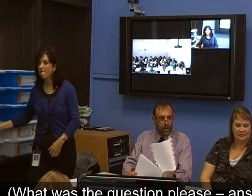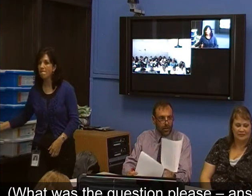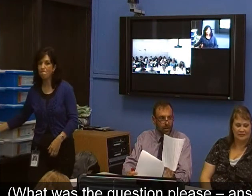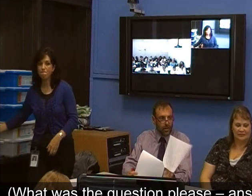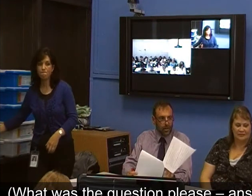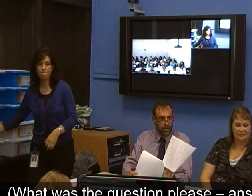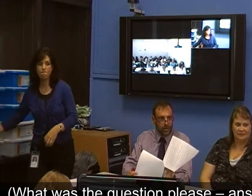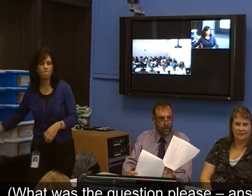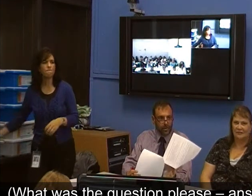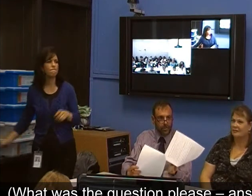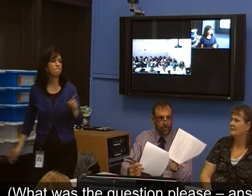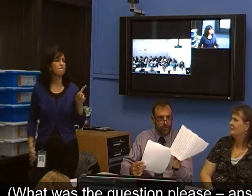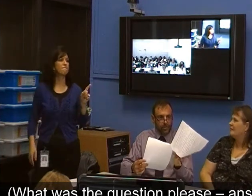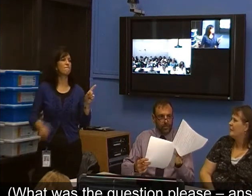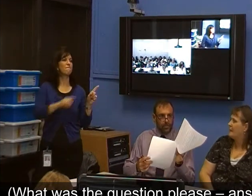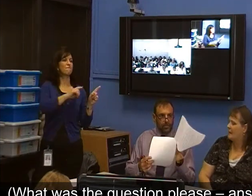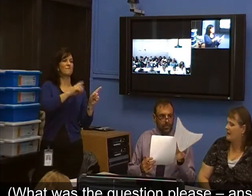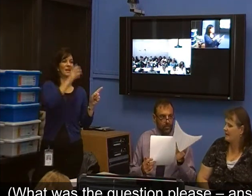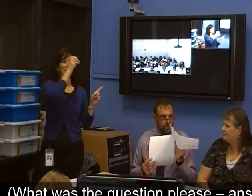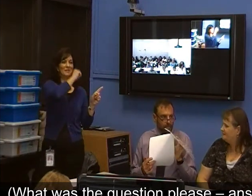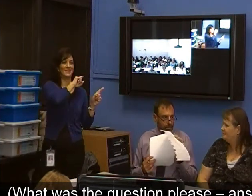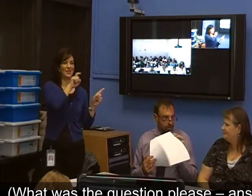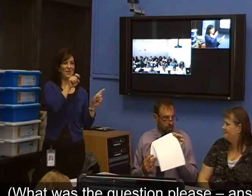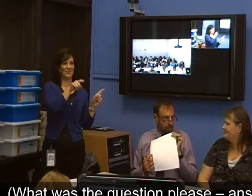What was the question, please?